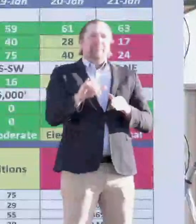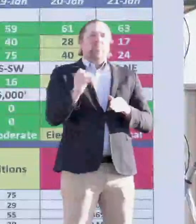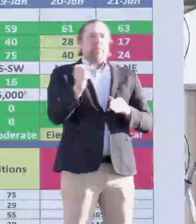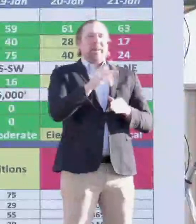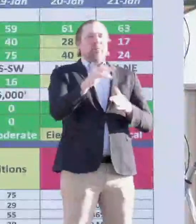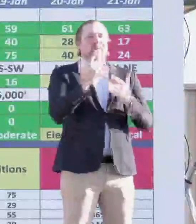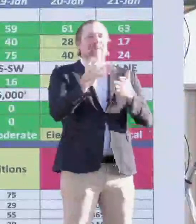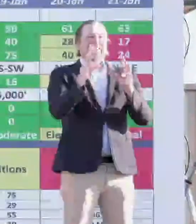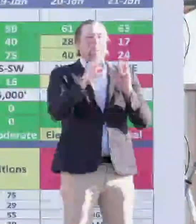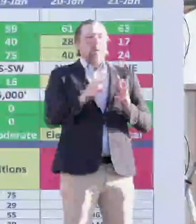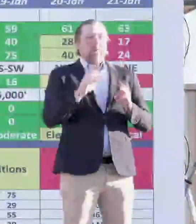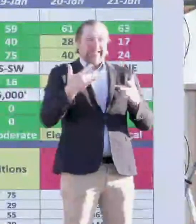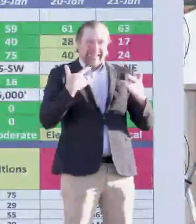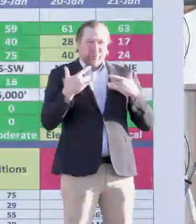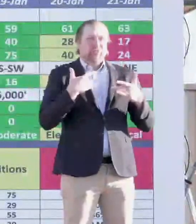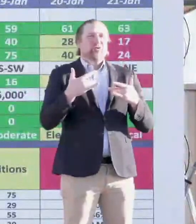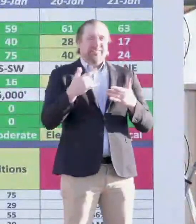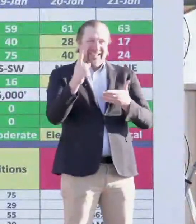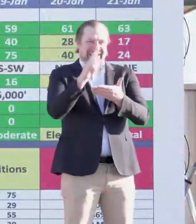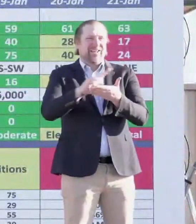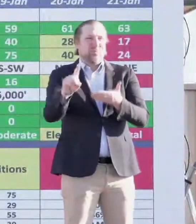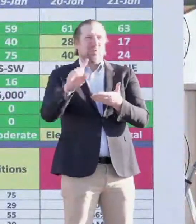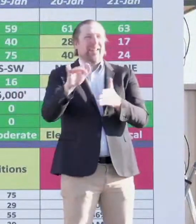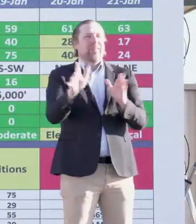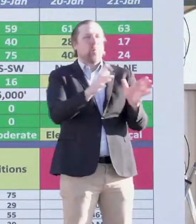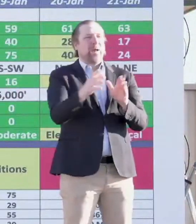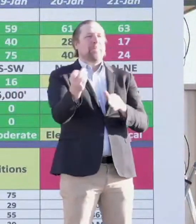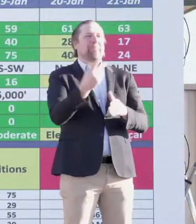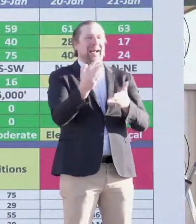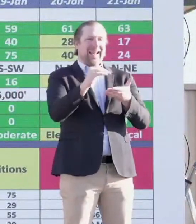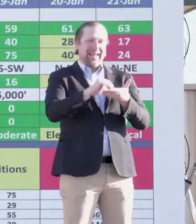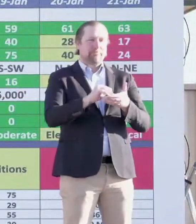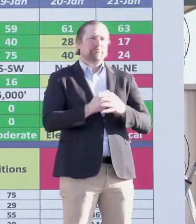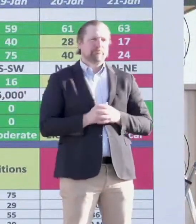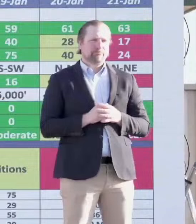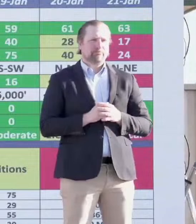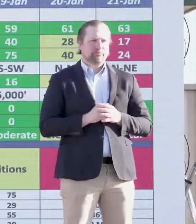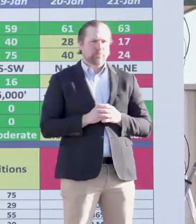weather concerns next week as those Santa Ana winds return to the area.